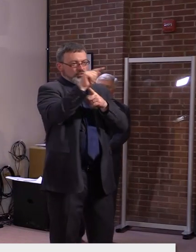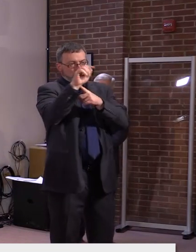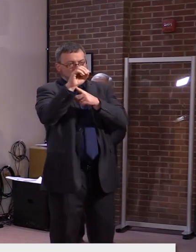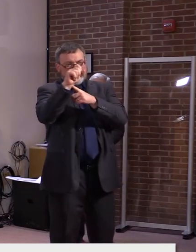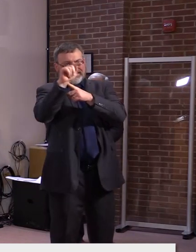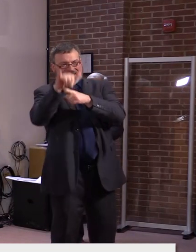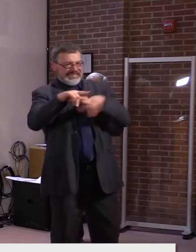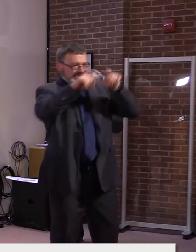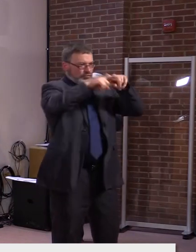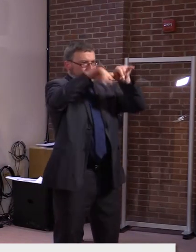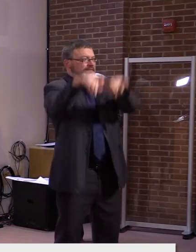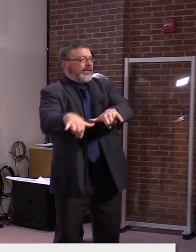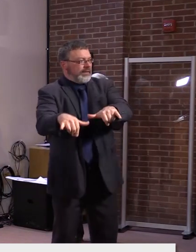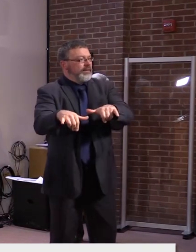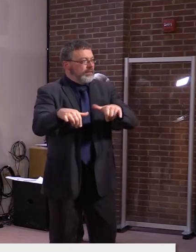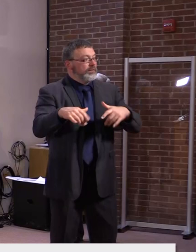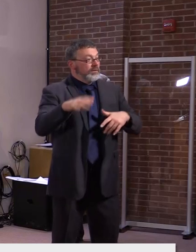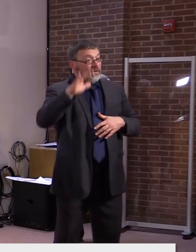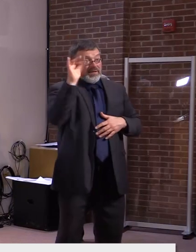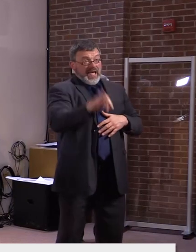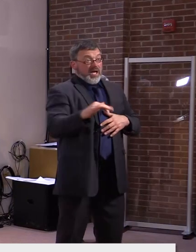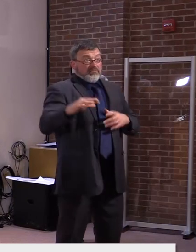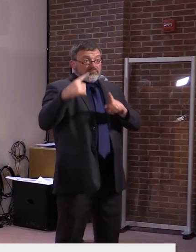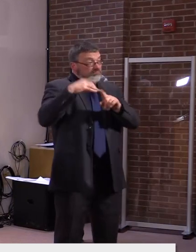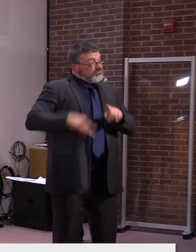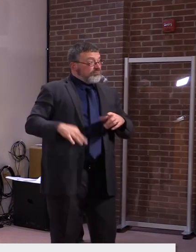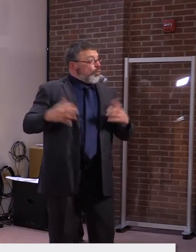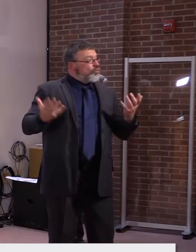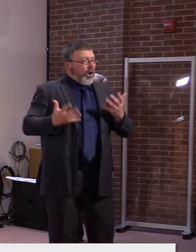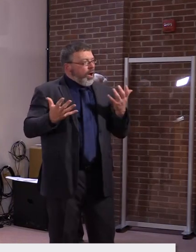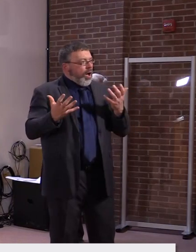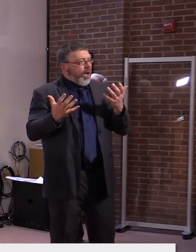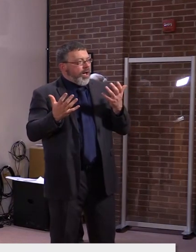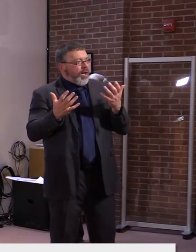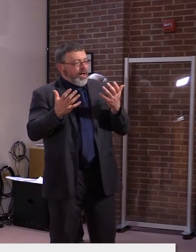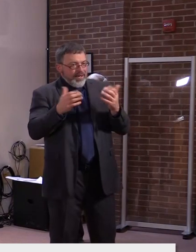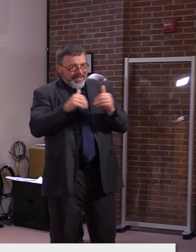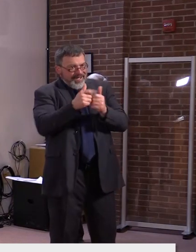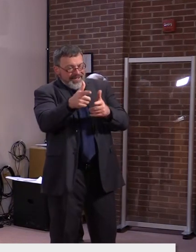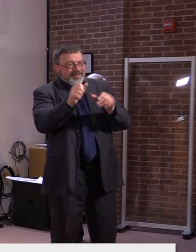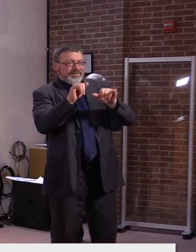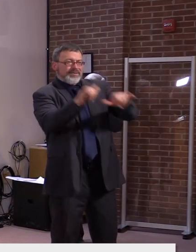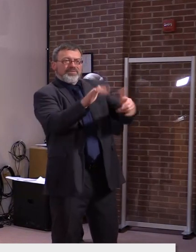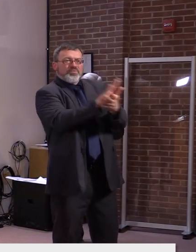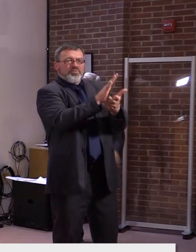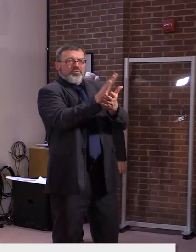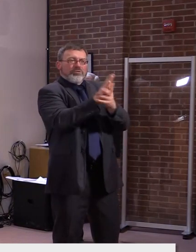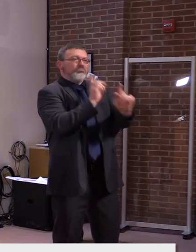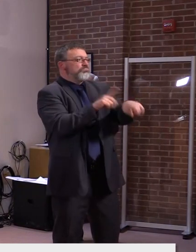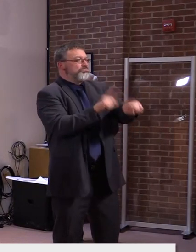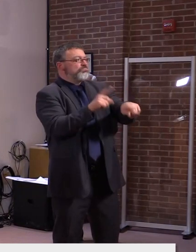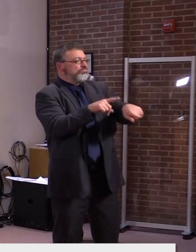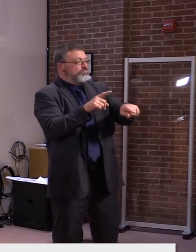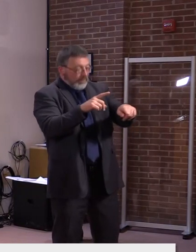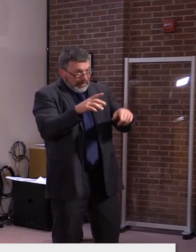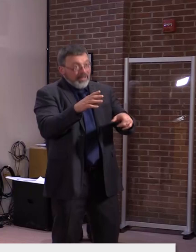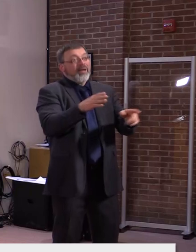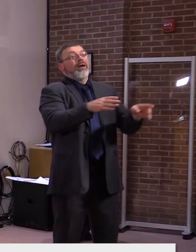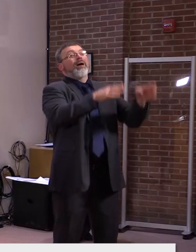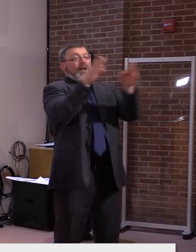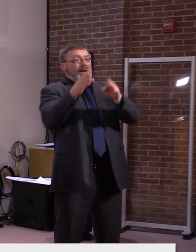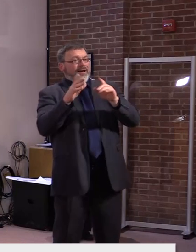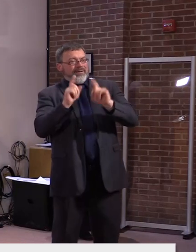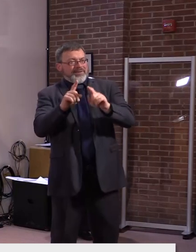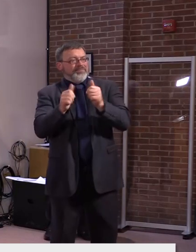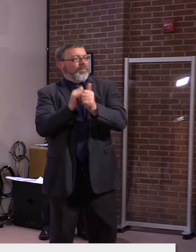benefits include being able to access educational instruction, but also stay for school-based activities after school.